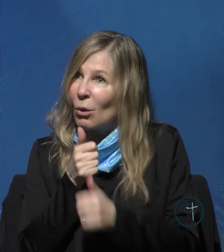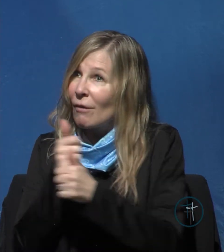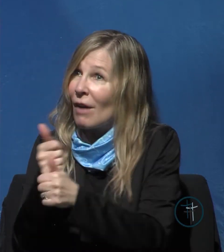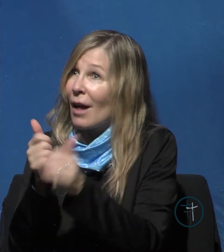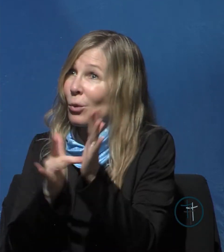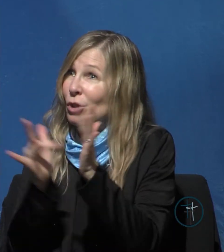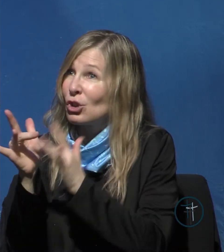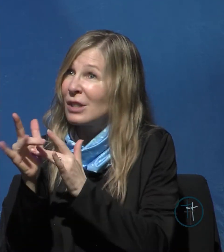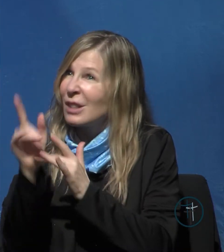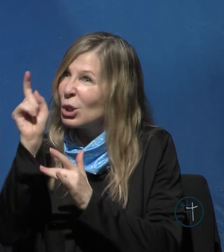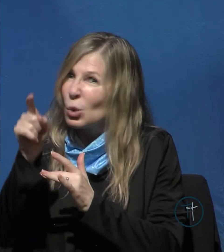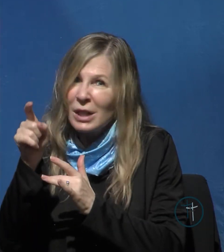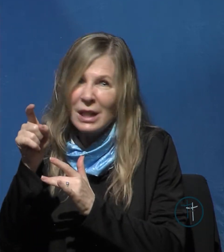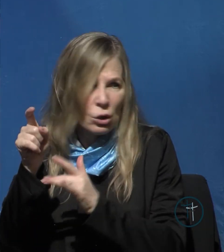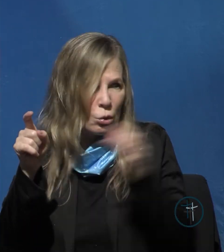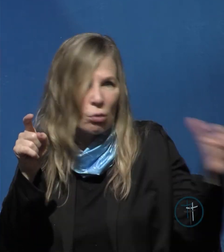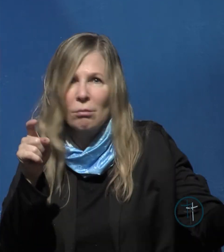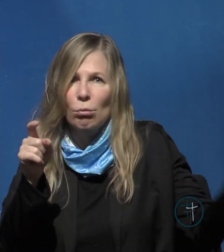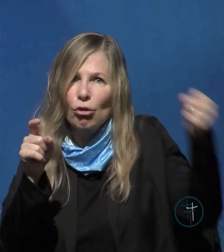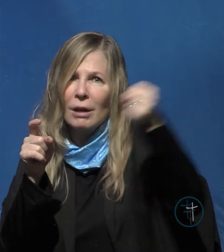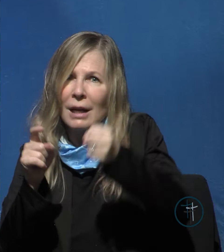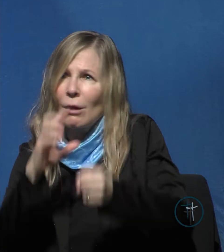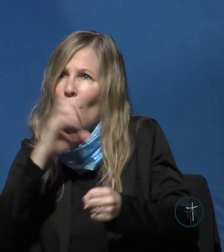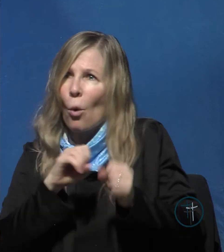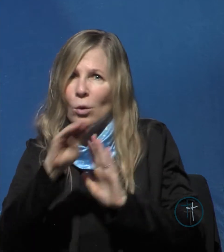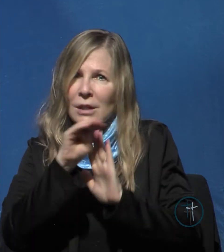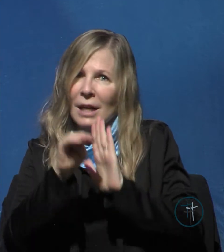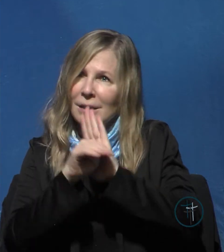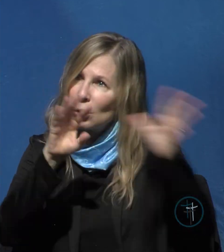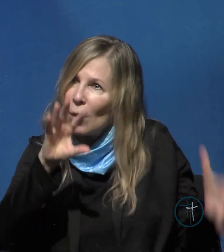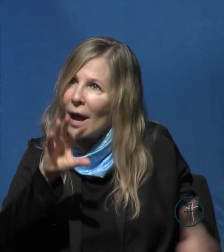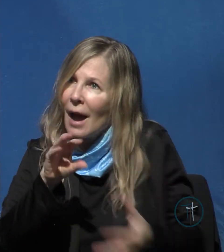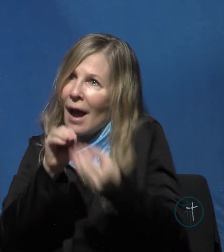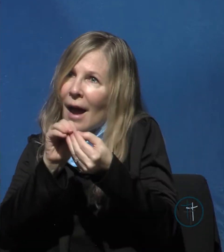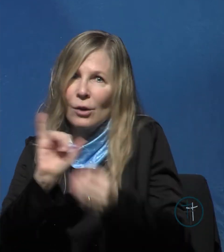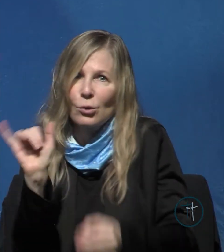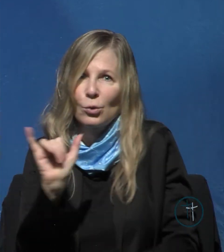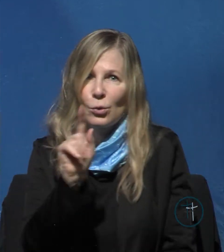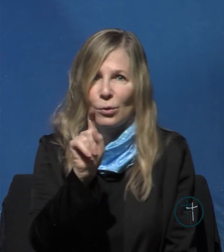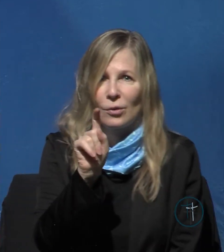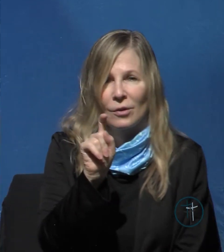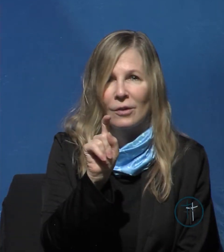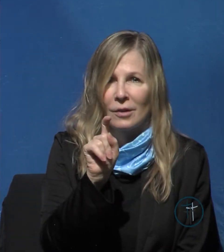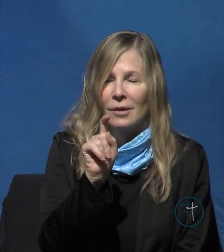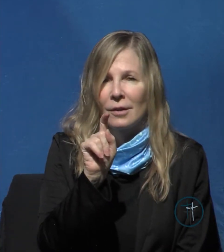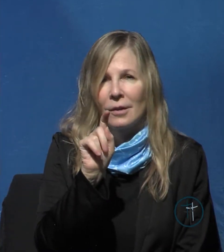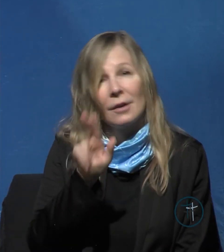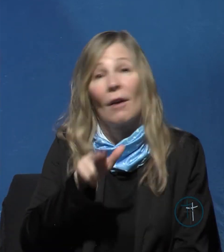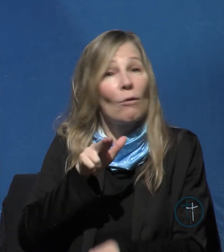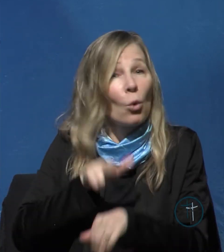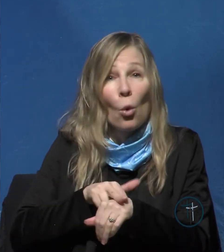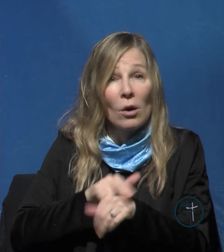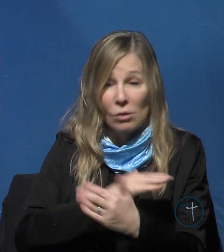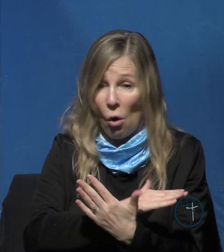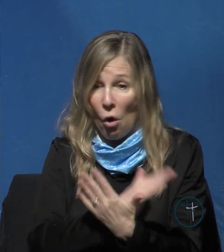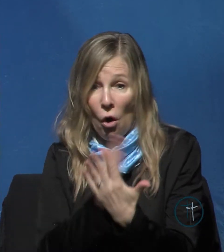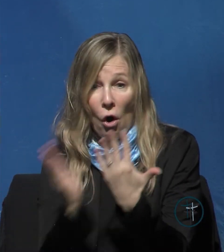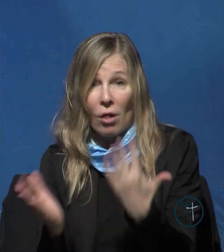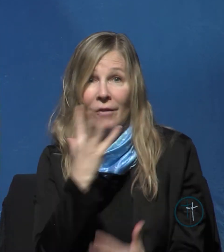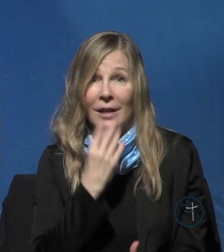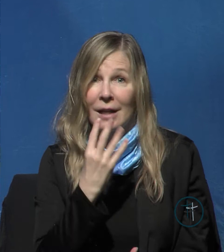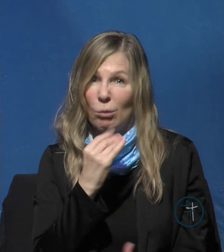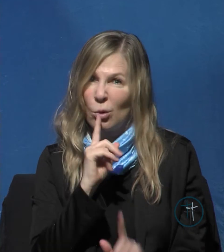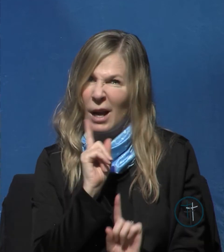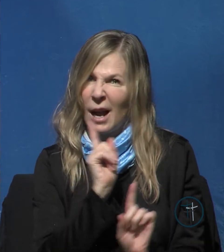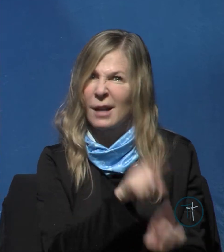following Jesus? Do we need to bring in the Old Testament to add to? And of course, the entirety of the book is